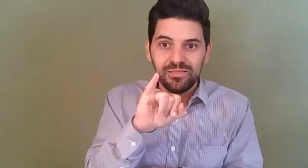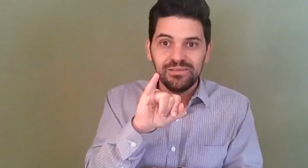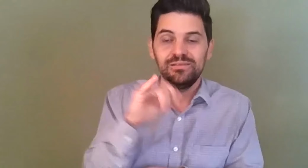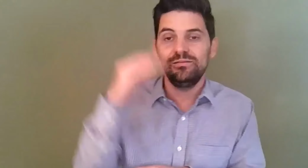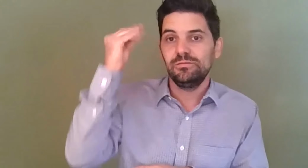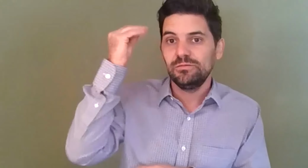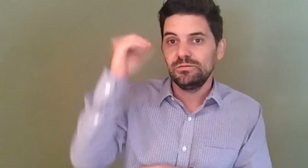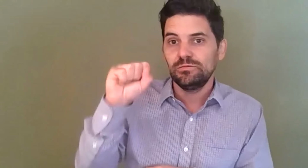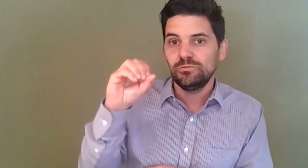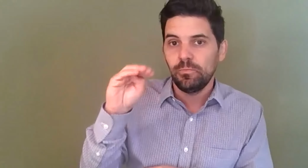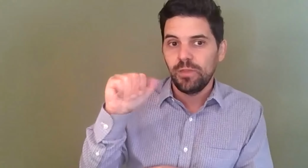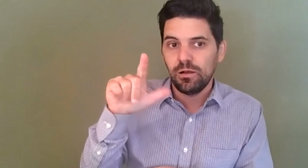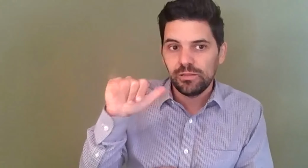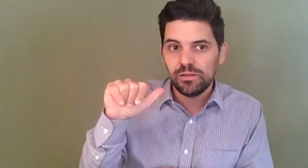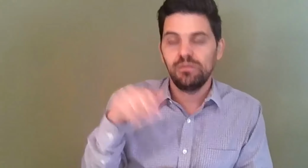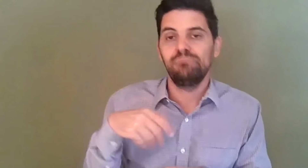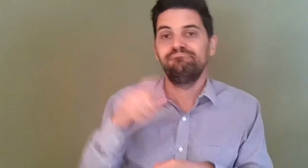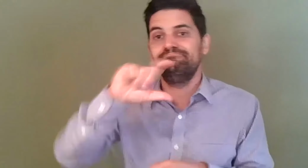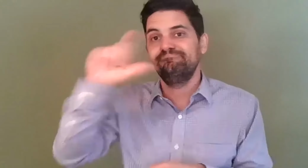Malawi was one, Maui,